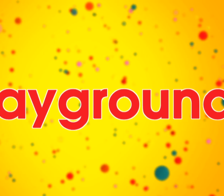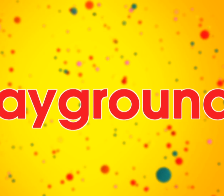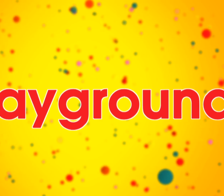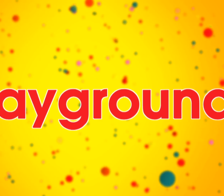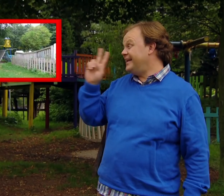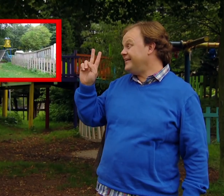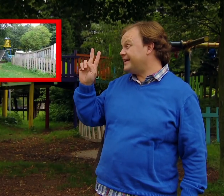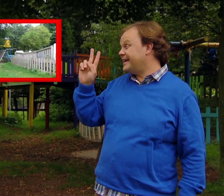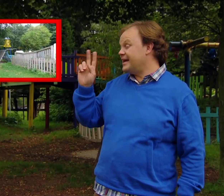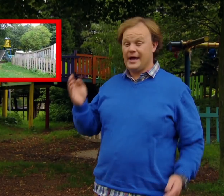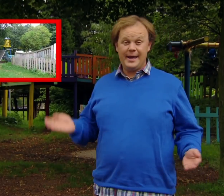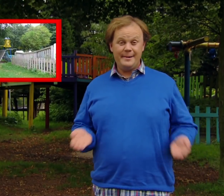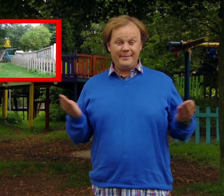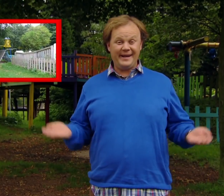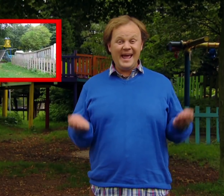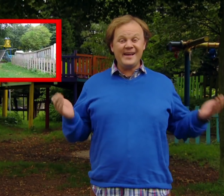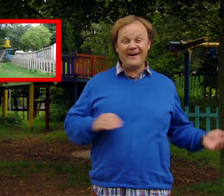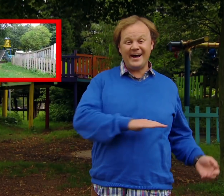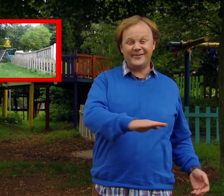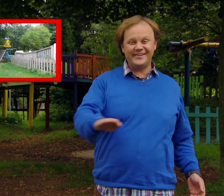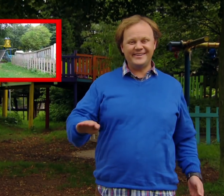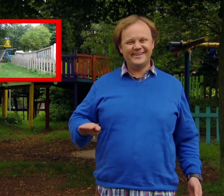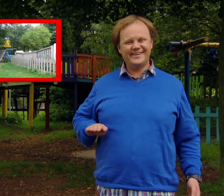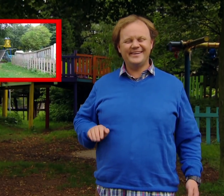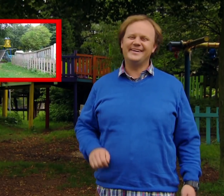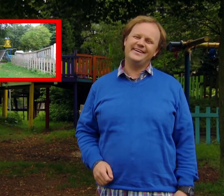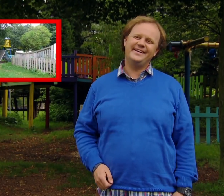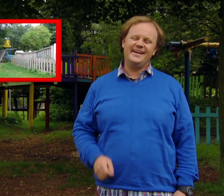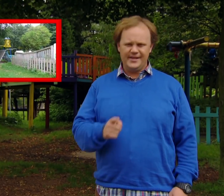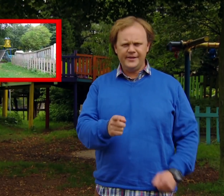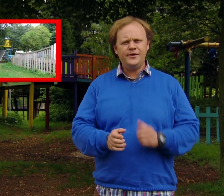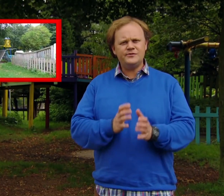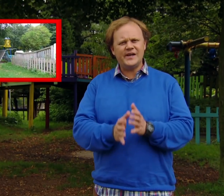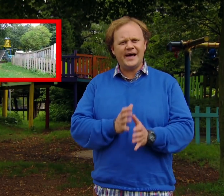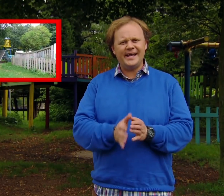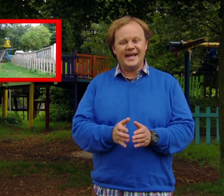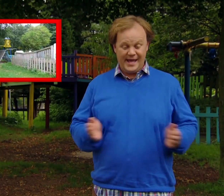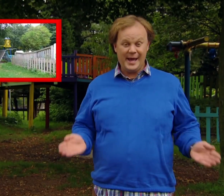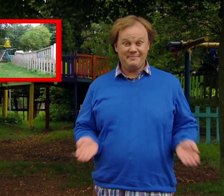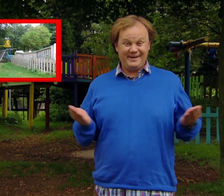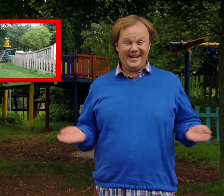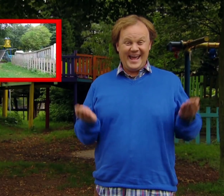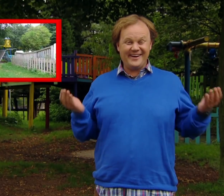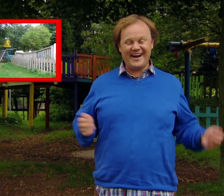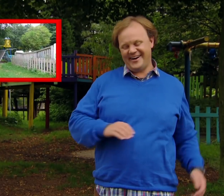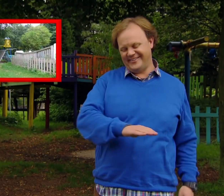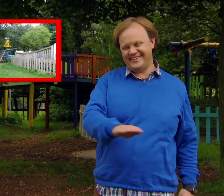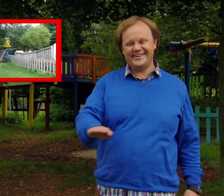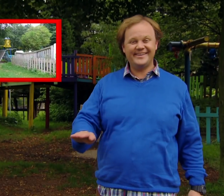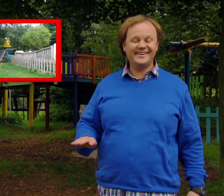Playground. Look, playground. You sign playground.